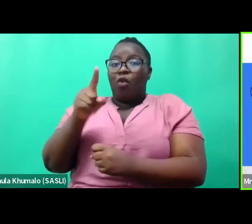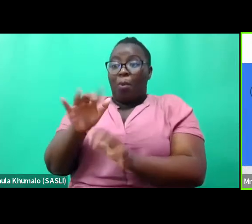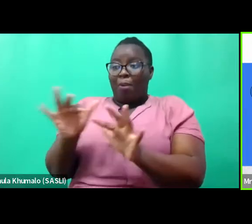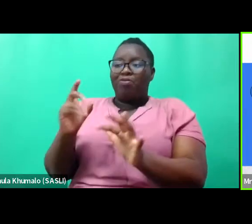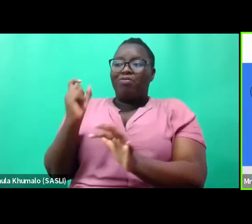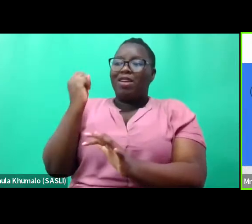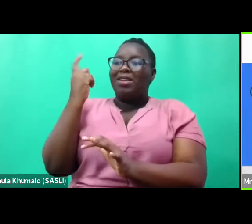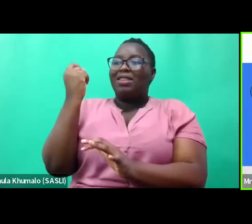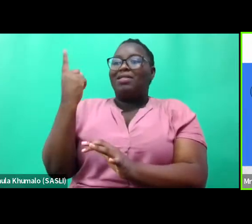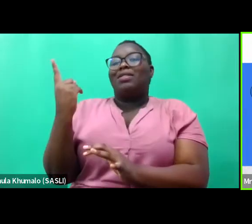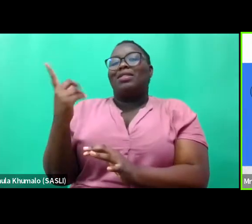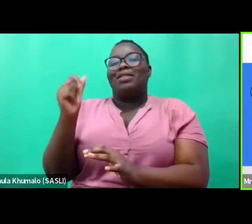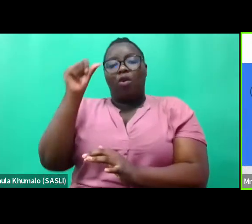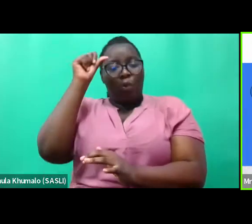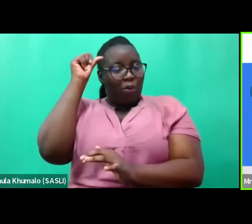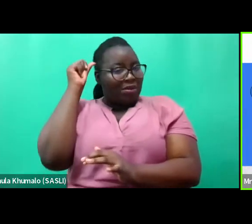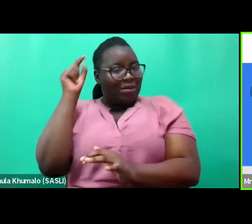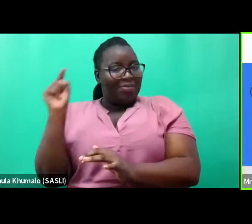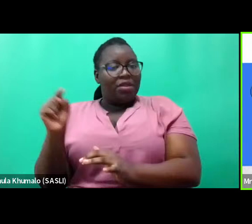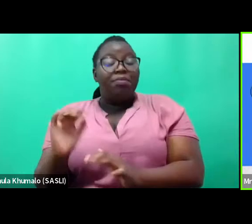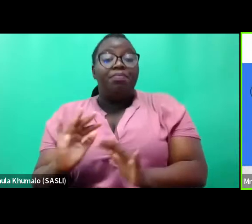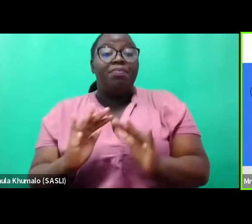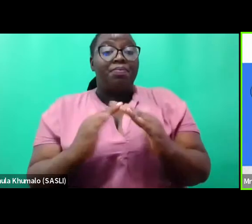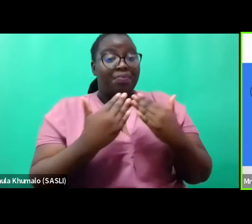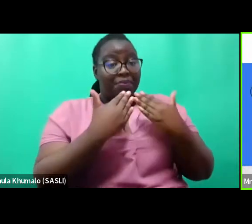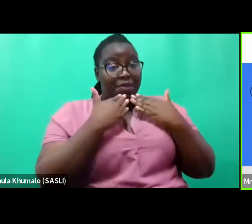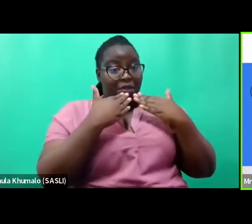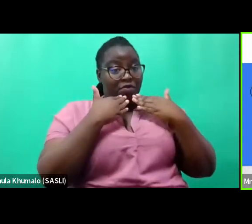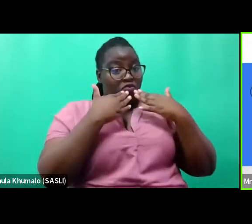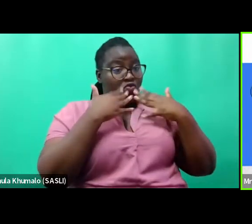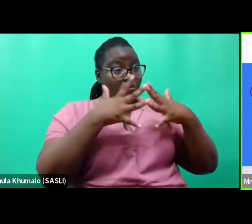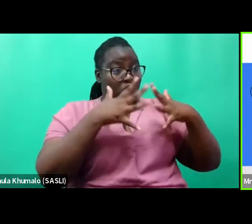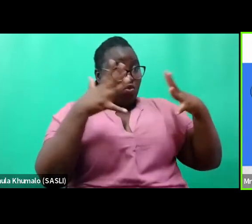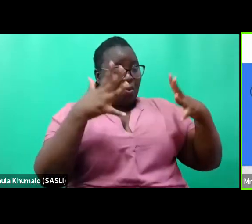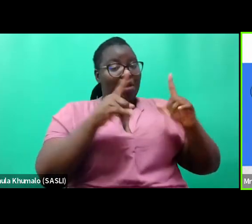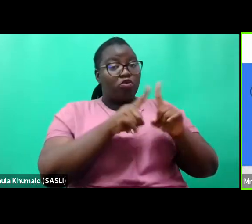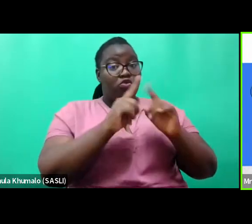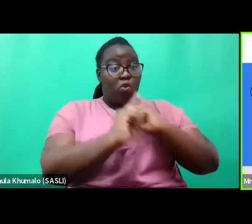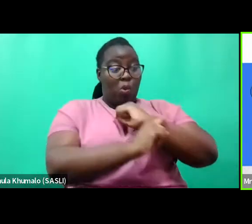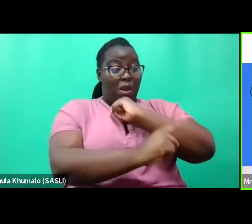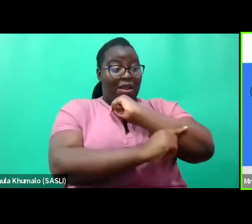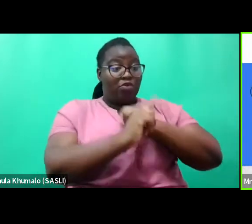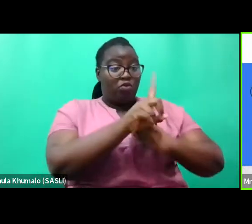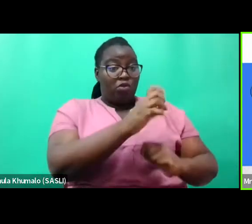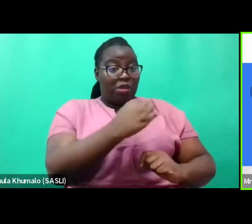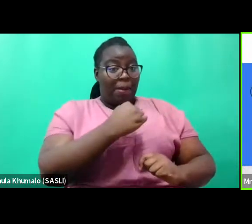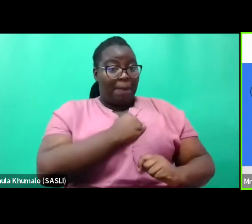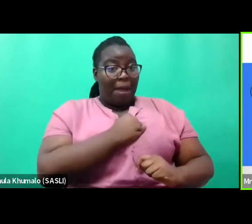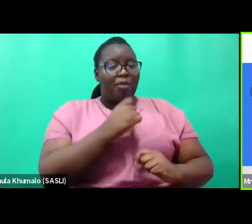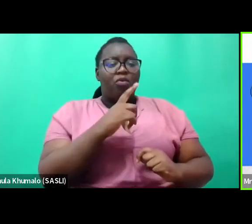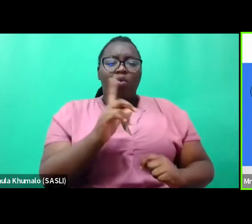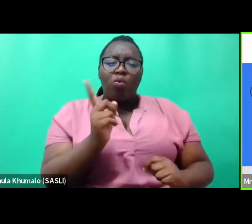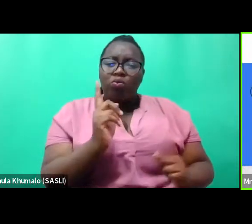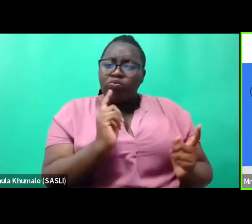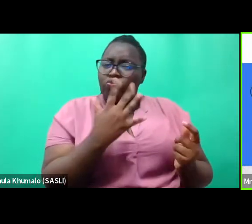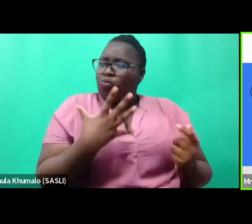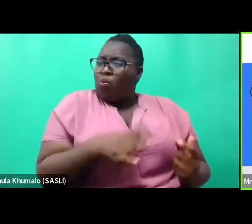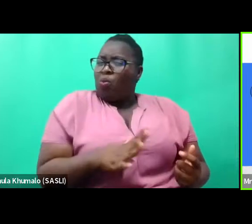you. Thank you. Thank you for that, Prashant. And then just my last question would be, what would you like to change?